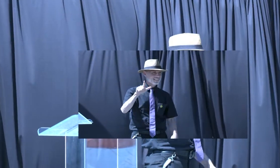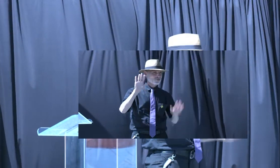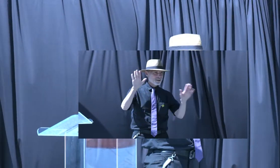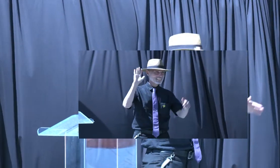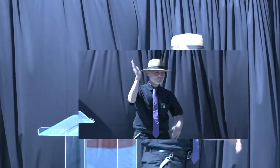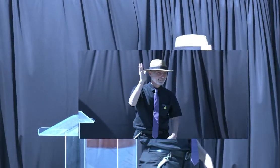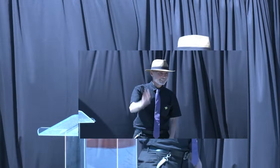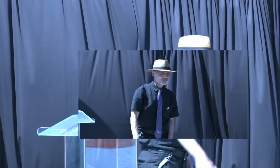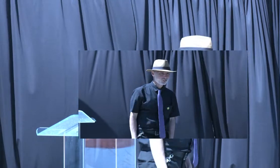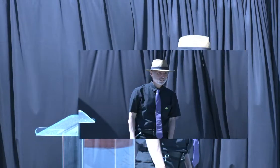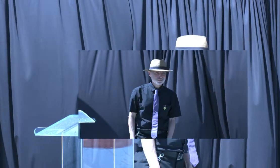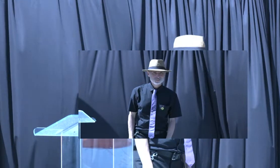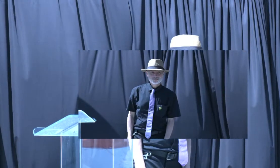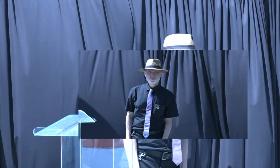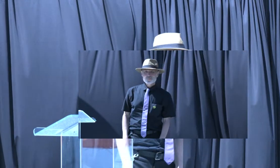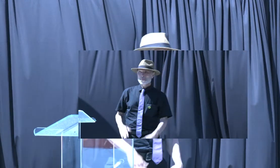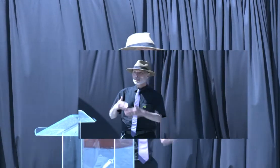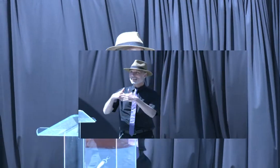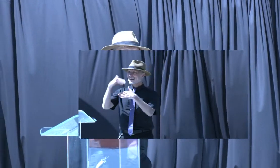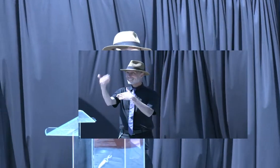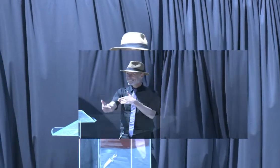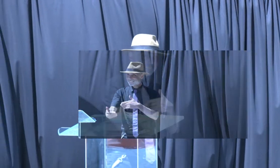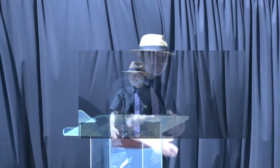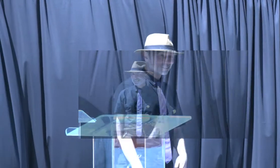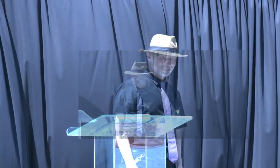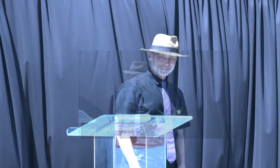Thank you, Charbel. What a wonderful speech.